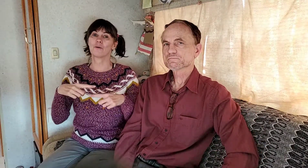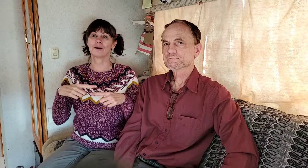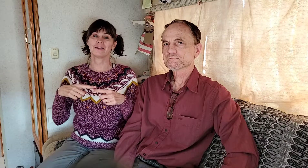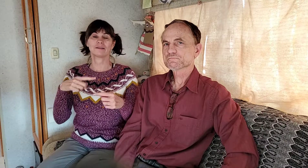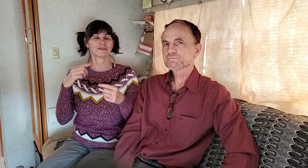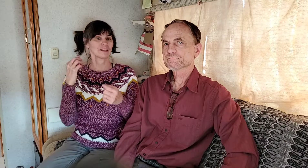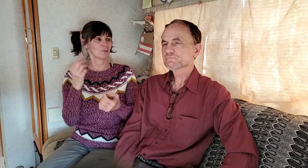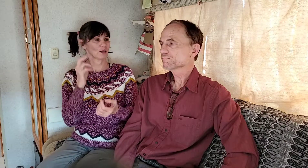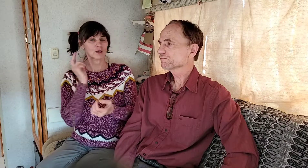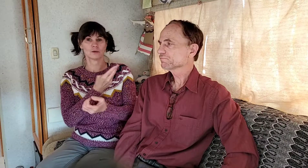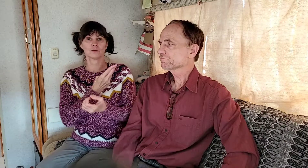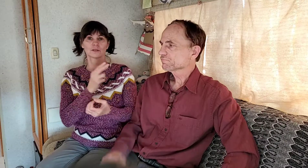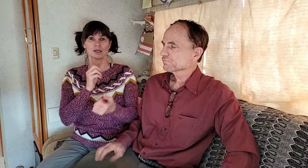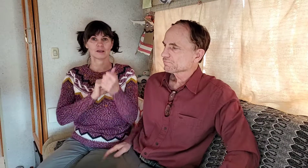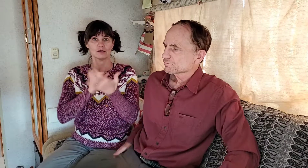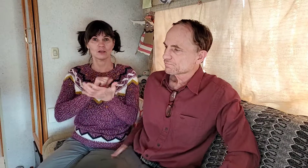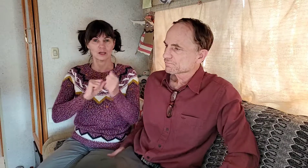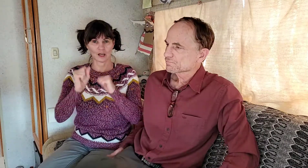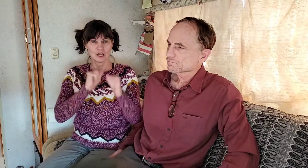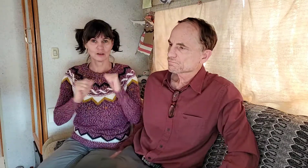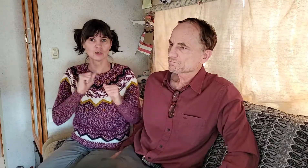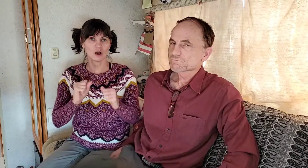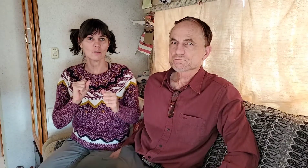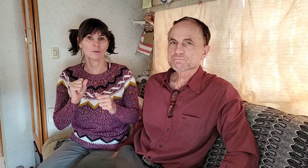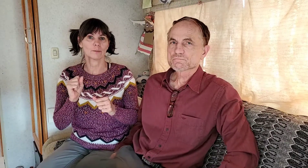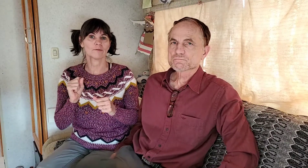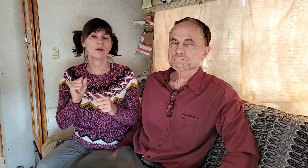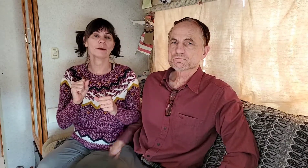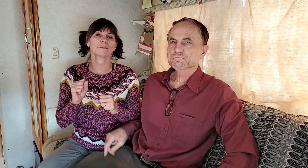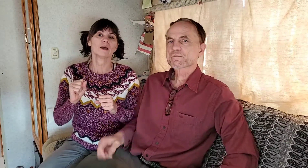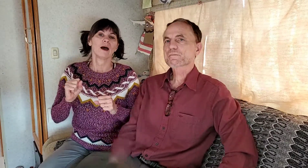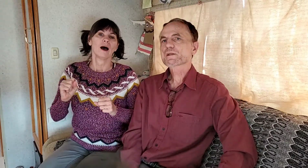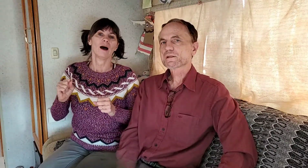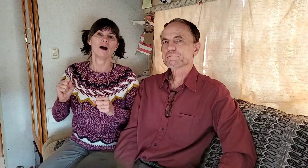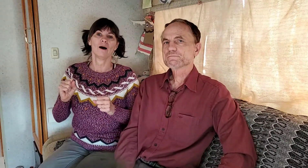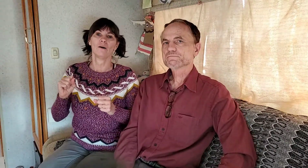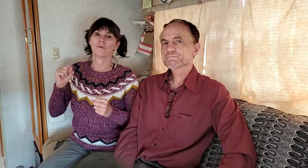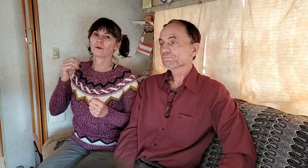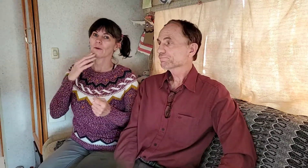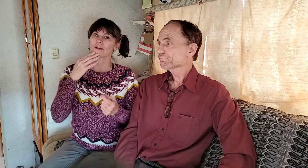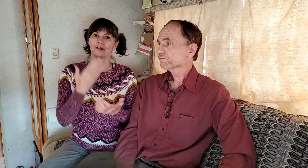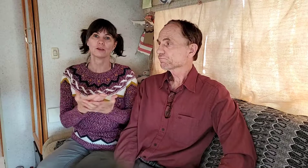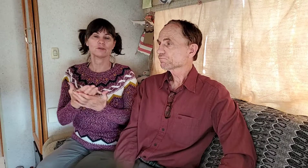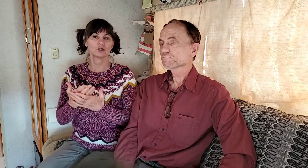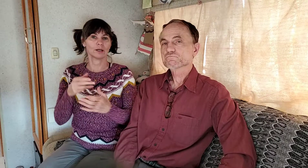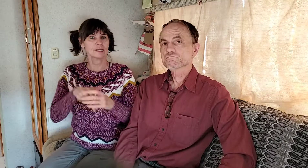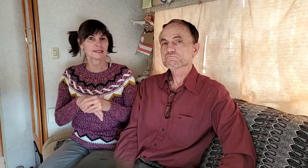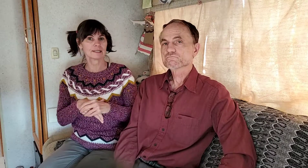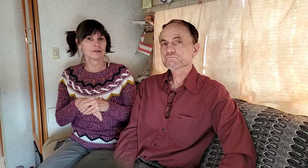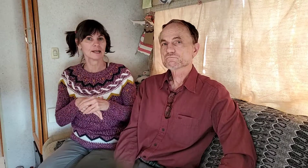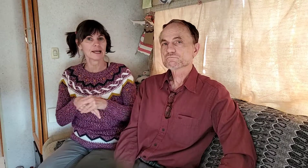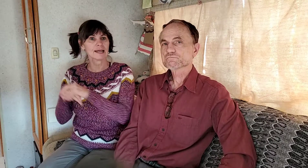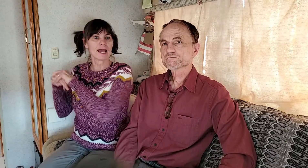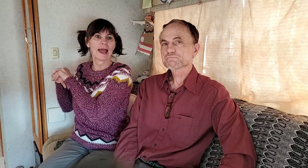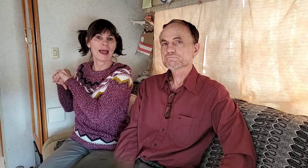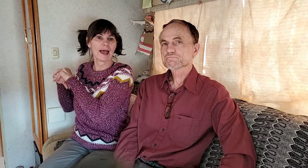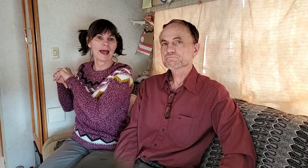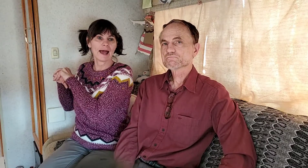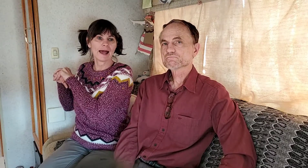it that we use in the show when we're performing. We want to thank you for joining us here today.